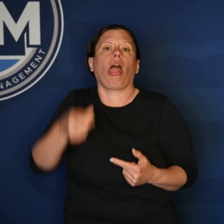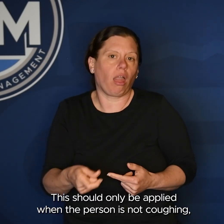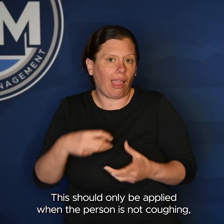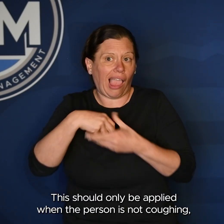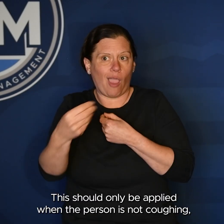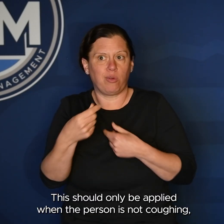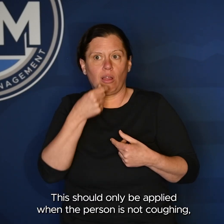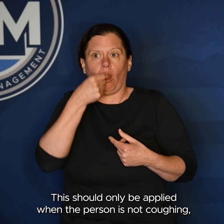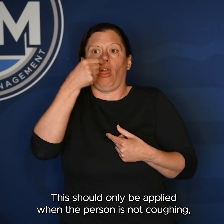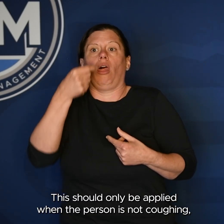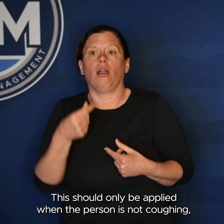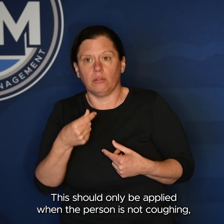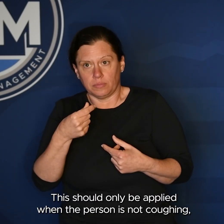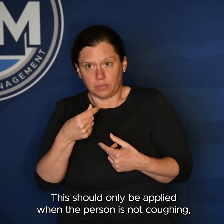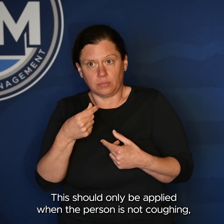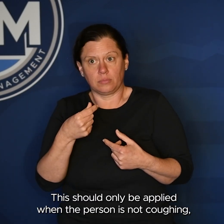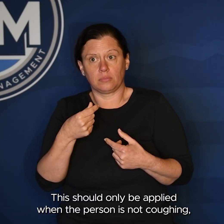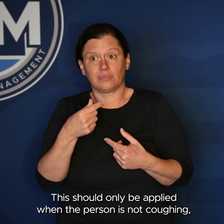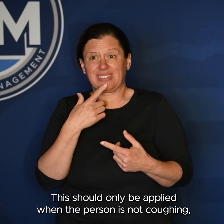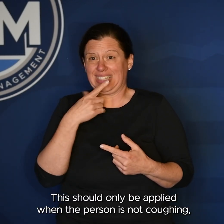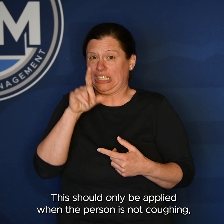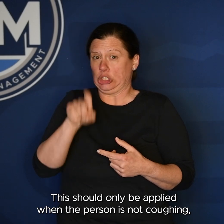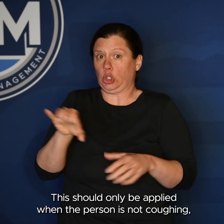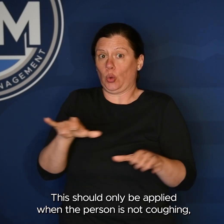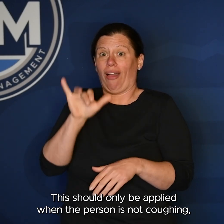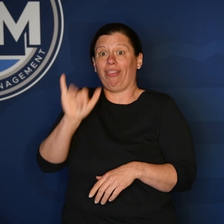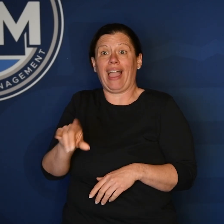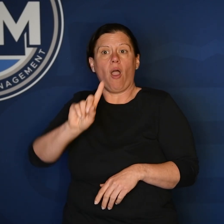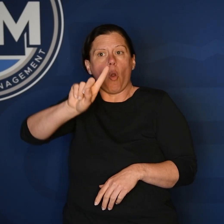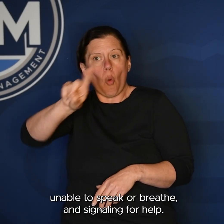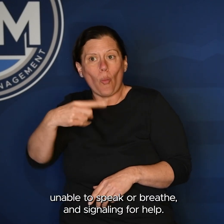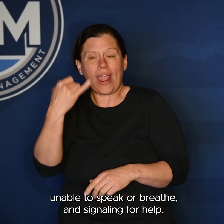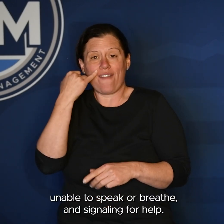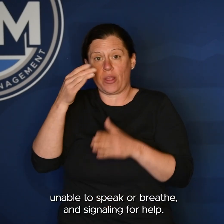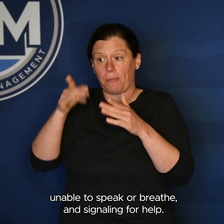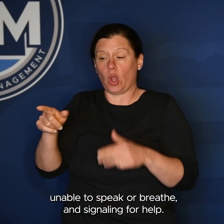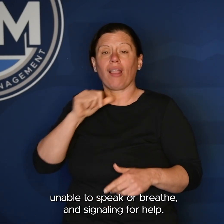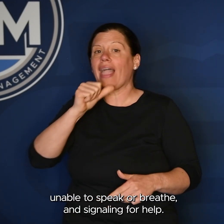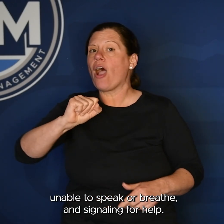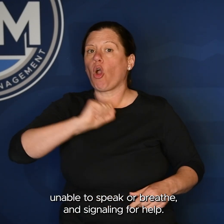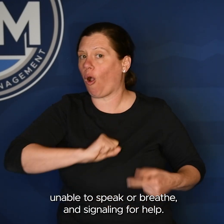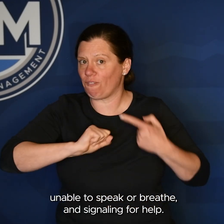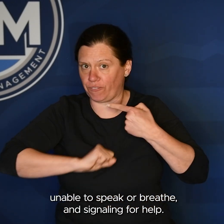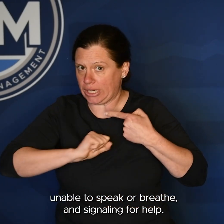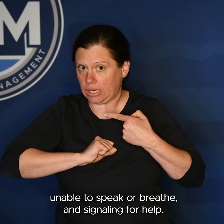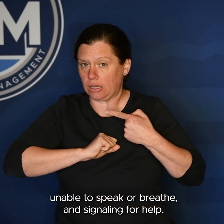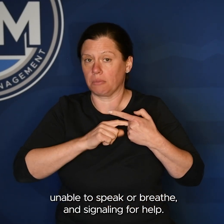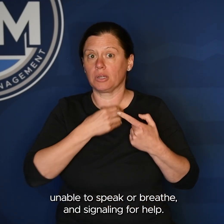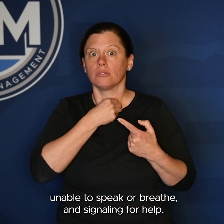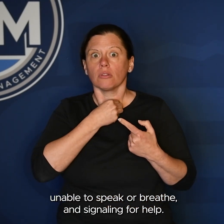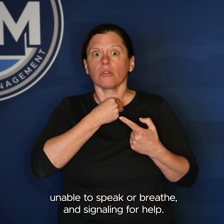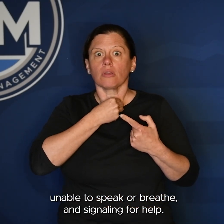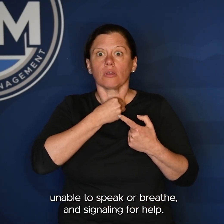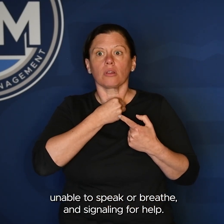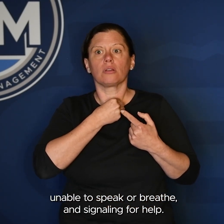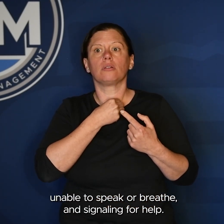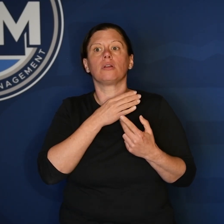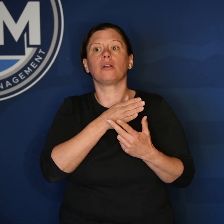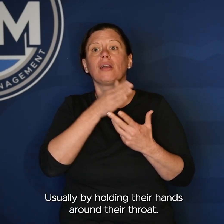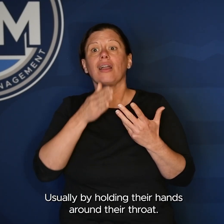This should only be applied when the person is not coughing, unable to speak or breathe, and signaling for help, usually